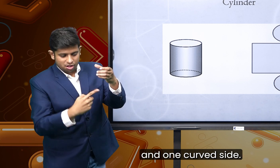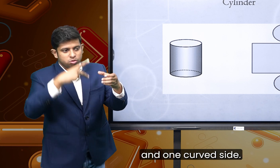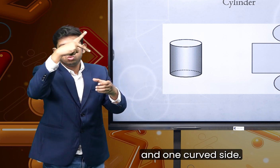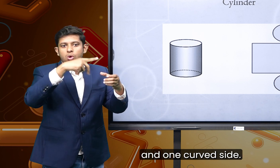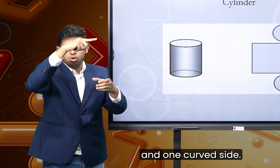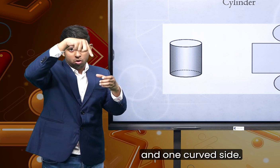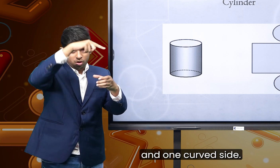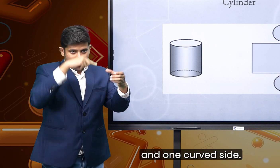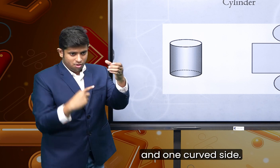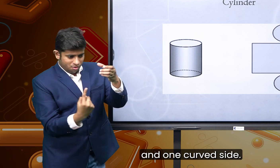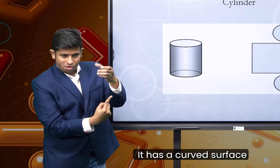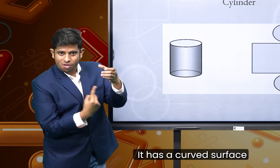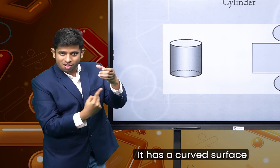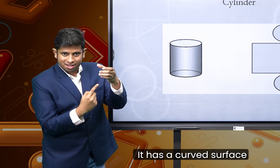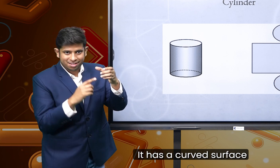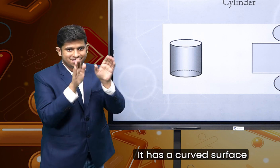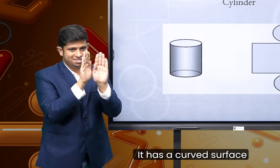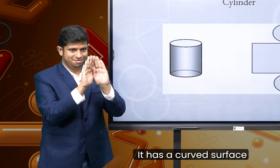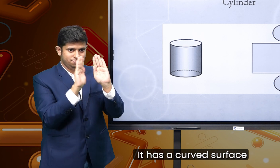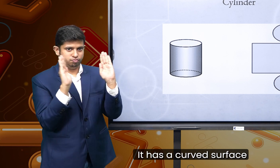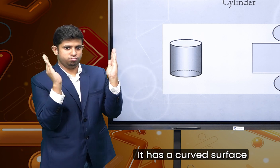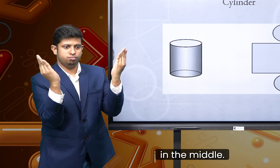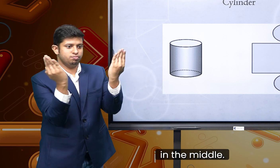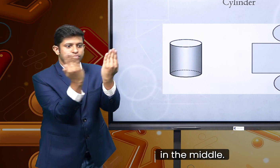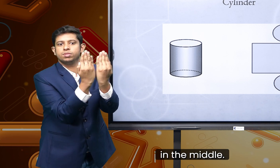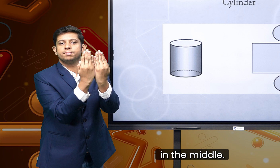side. It has a curved surface in the middle.